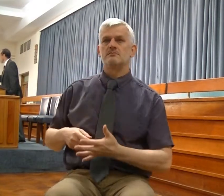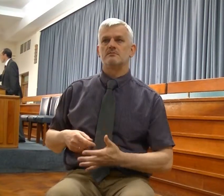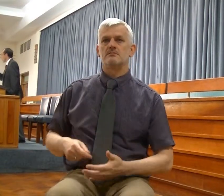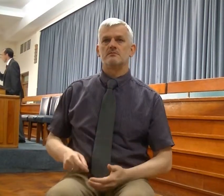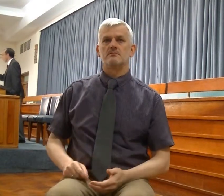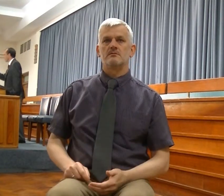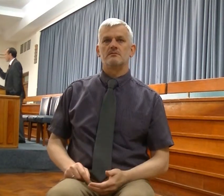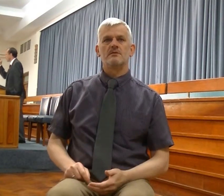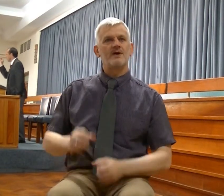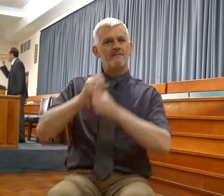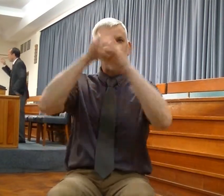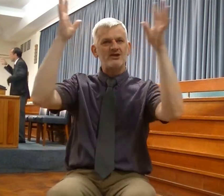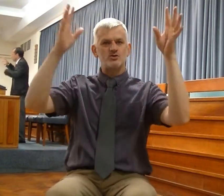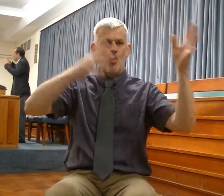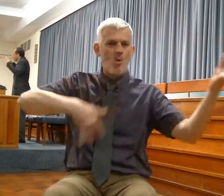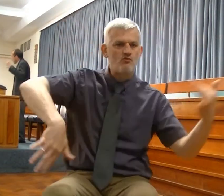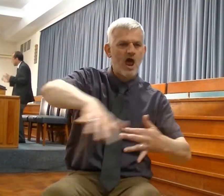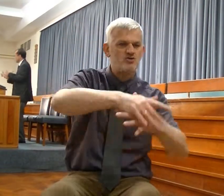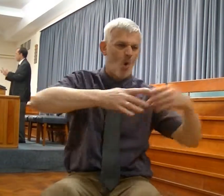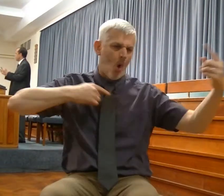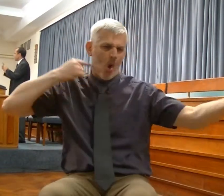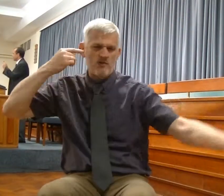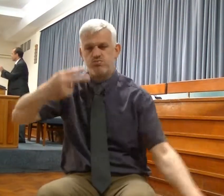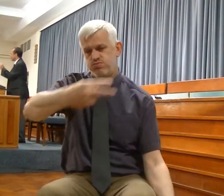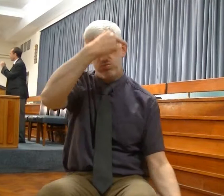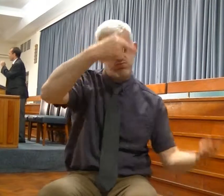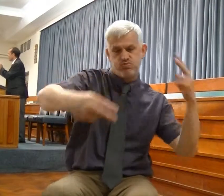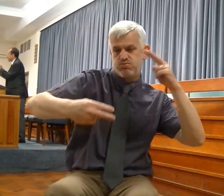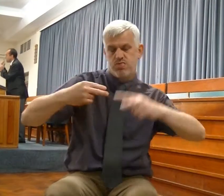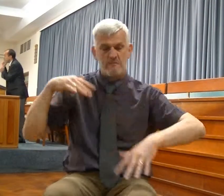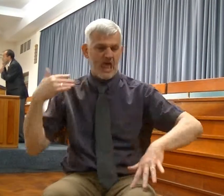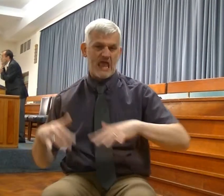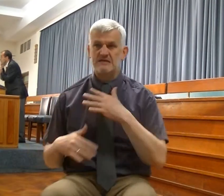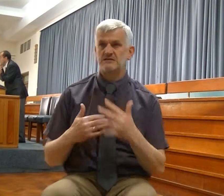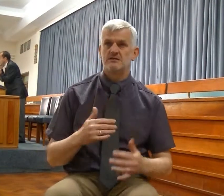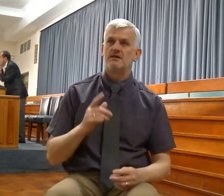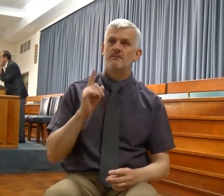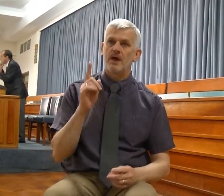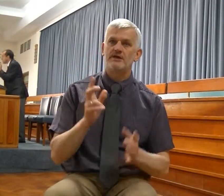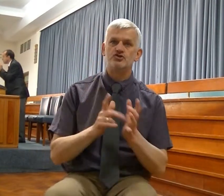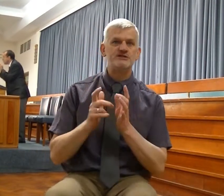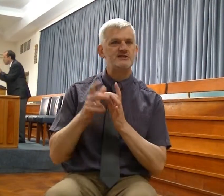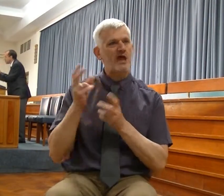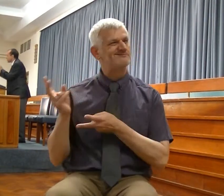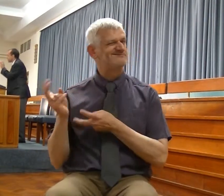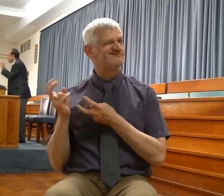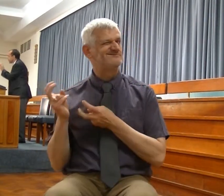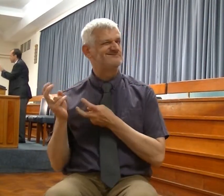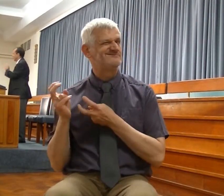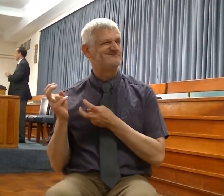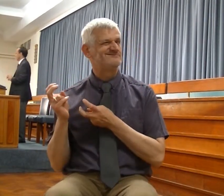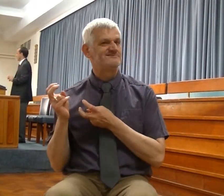spite of all the noise, all the pain, Jesus was still able to hear